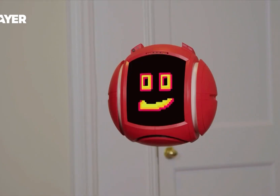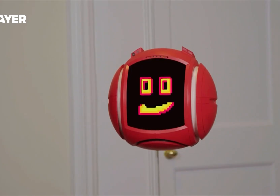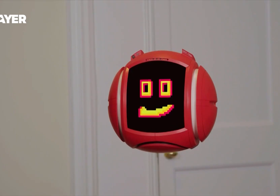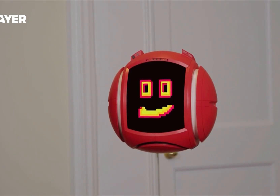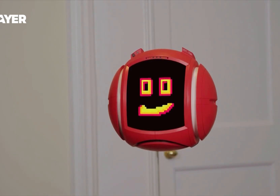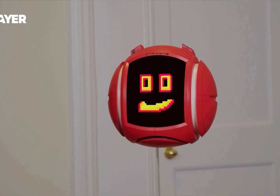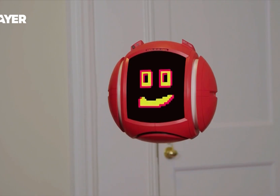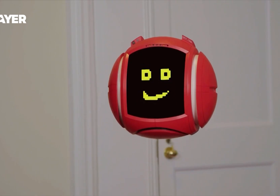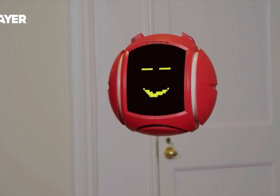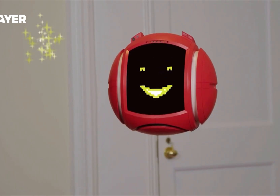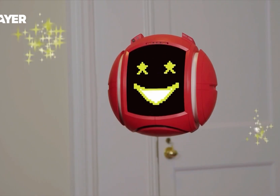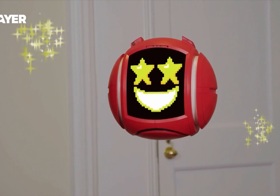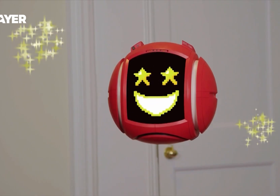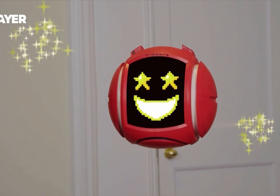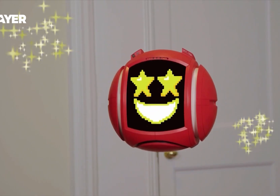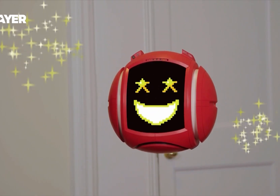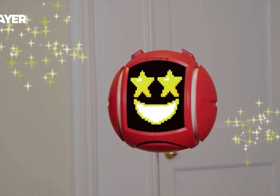It's time to eat.